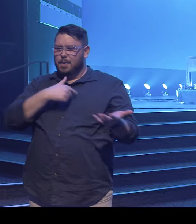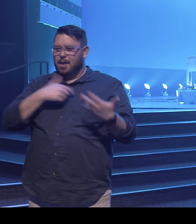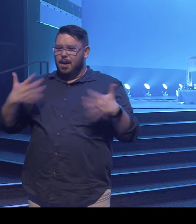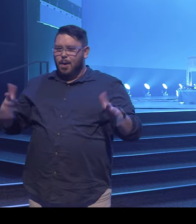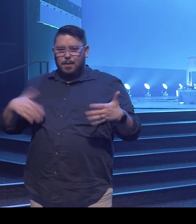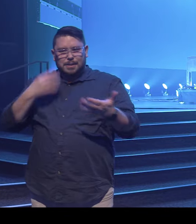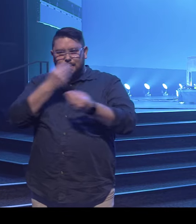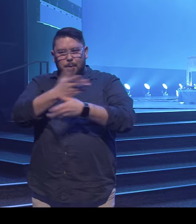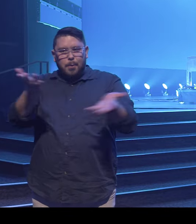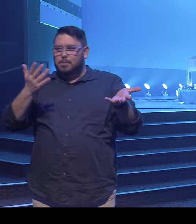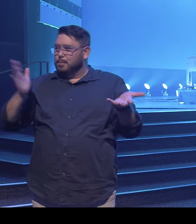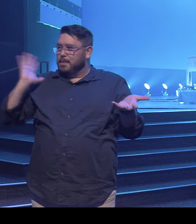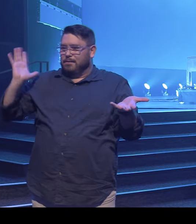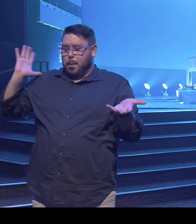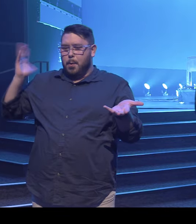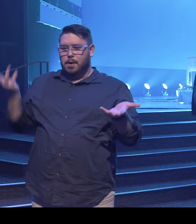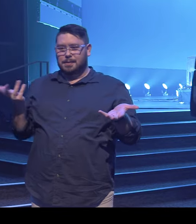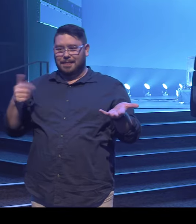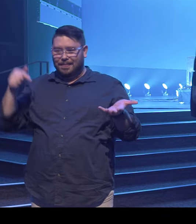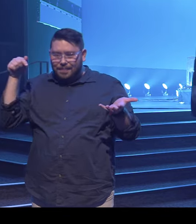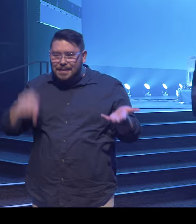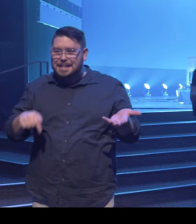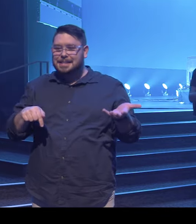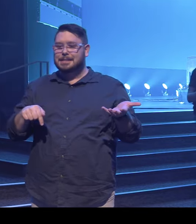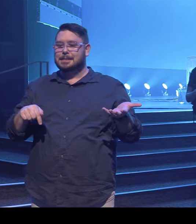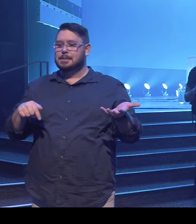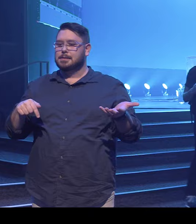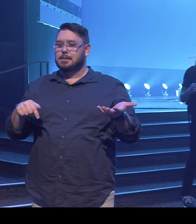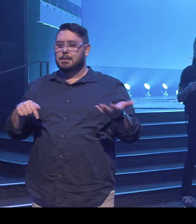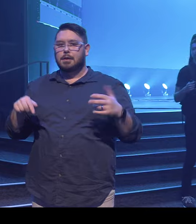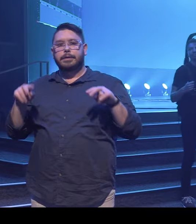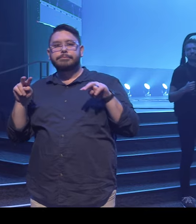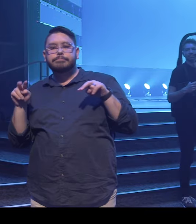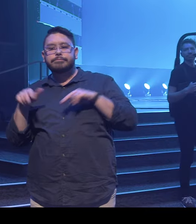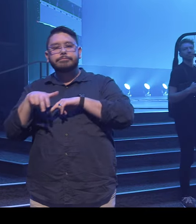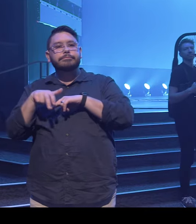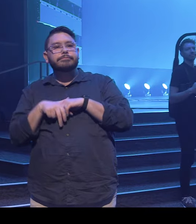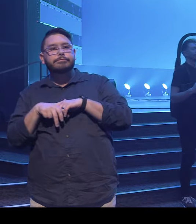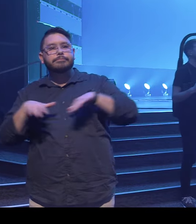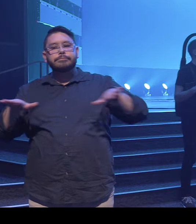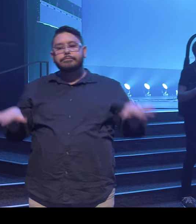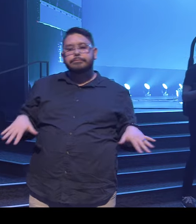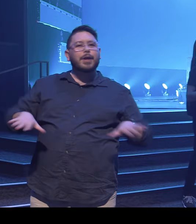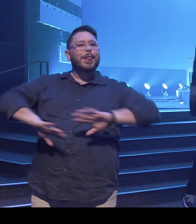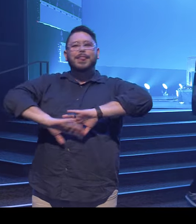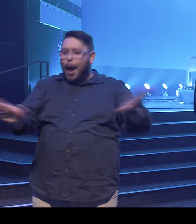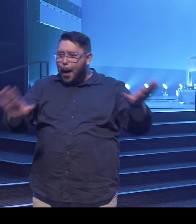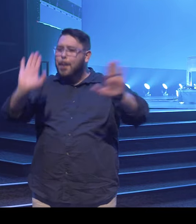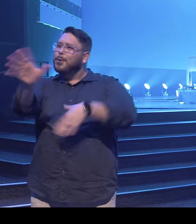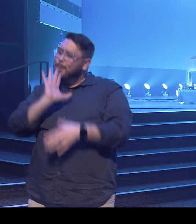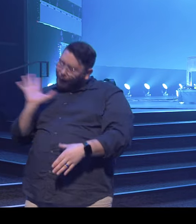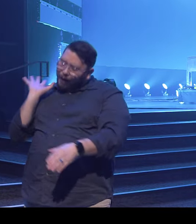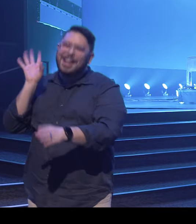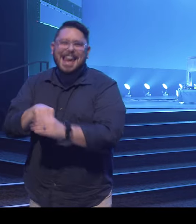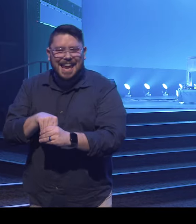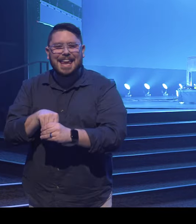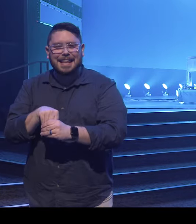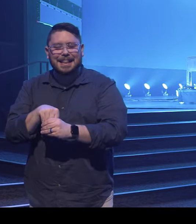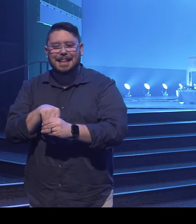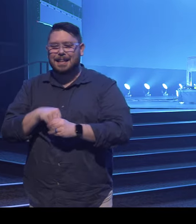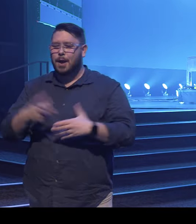beginning that this would not be a spectator event. And I just